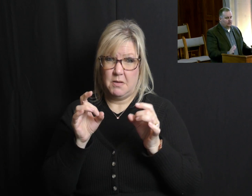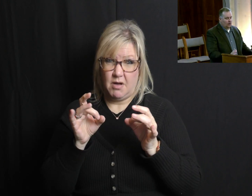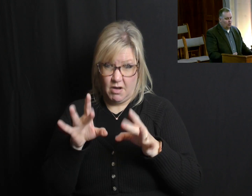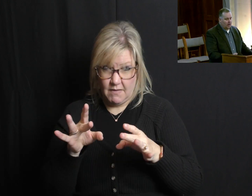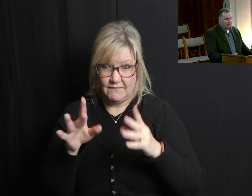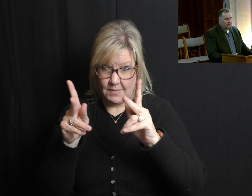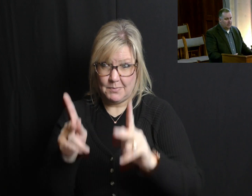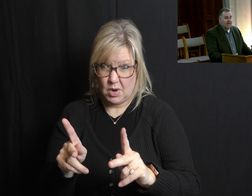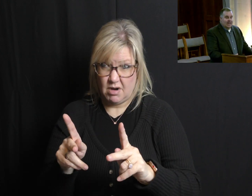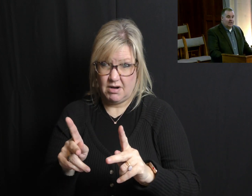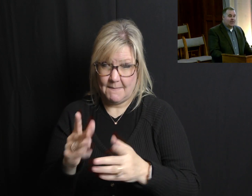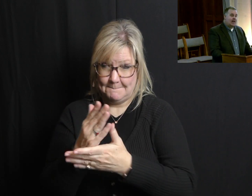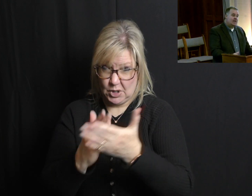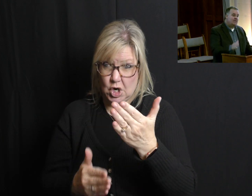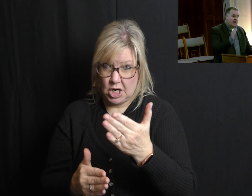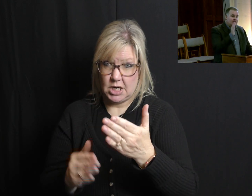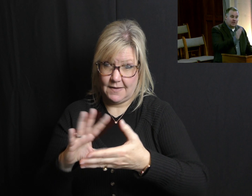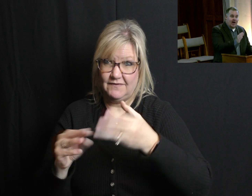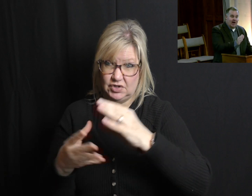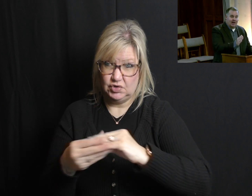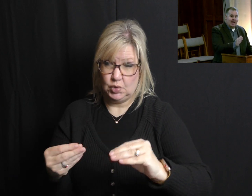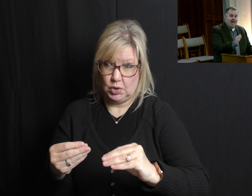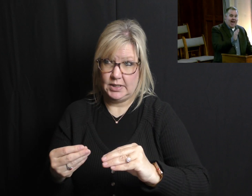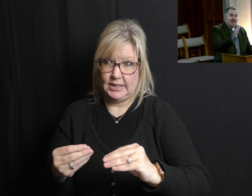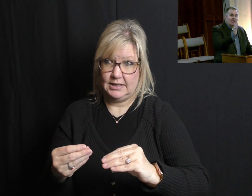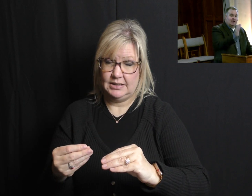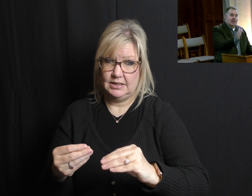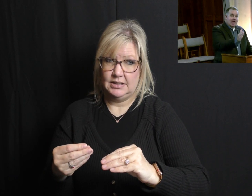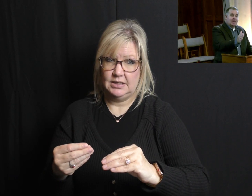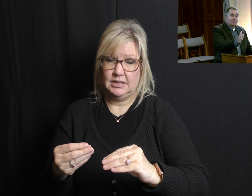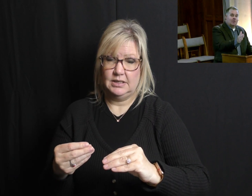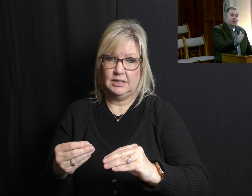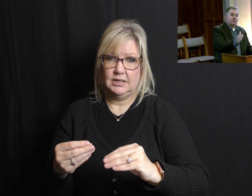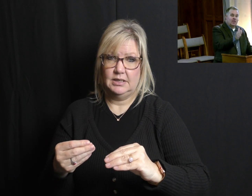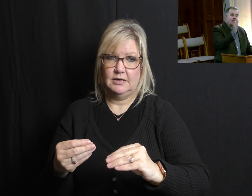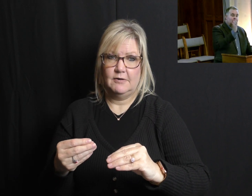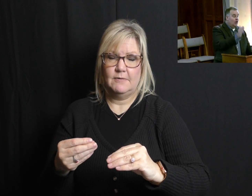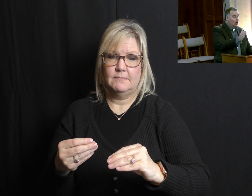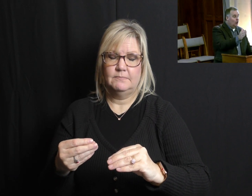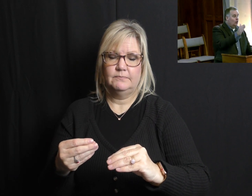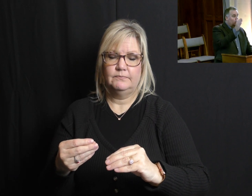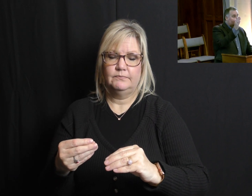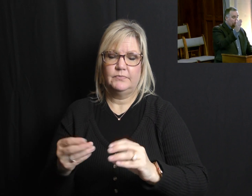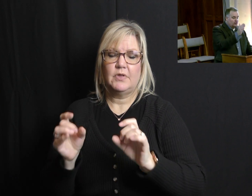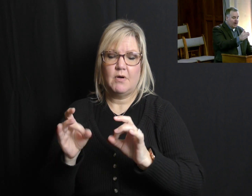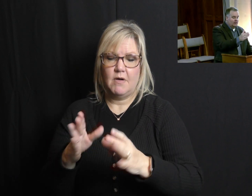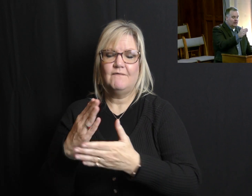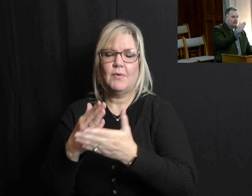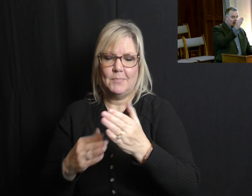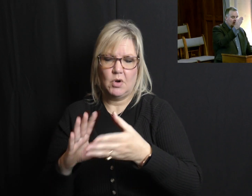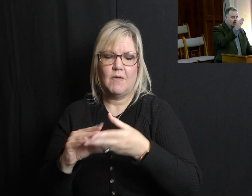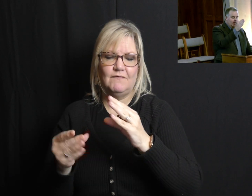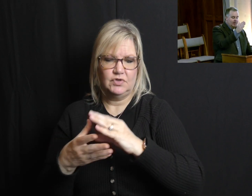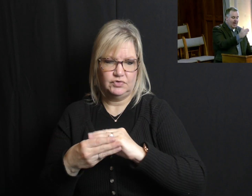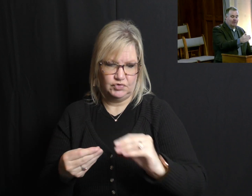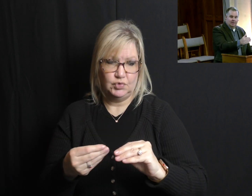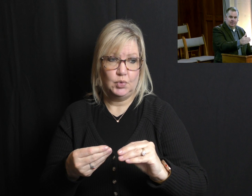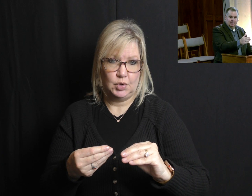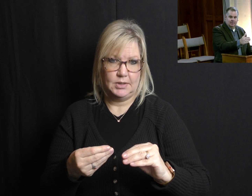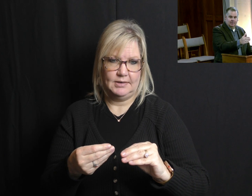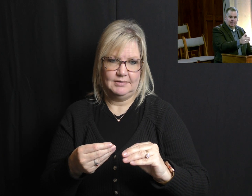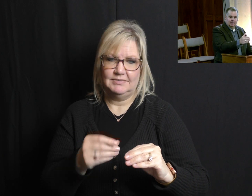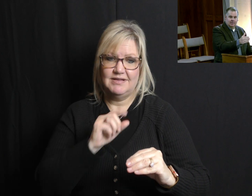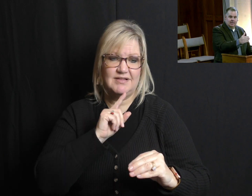of the story is that he faced God having laid up for himself no treasures in